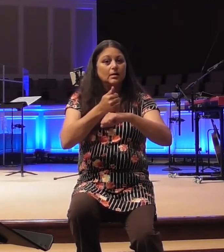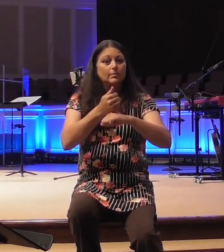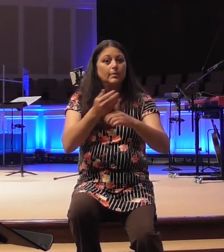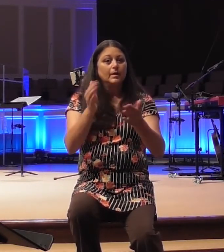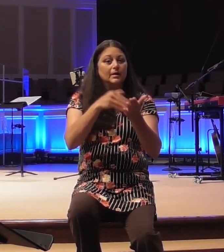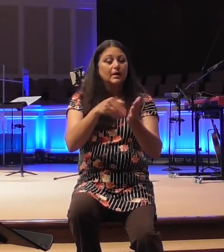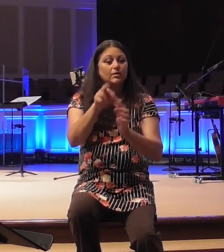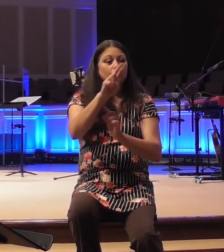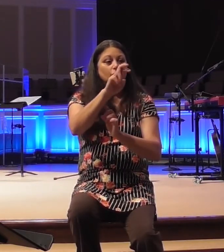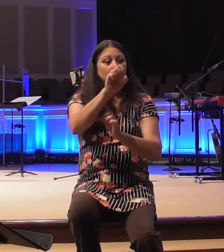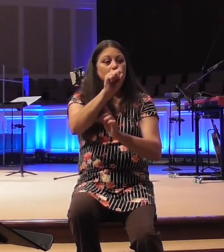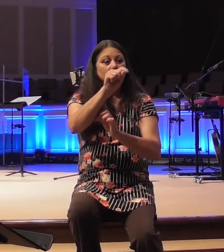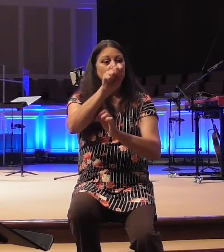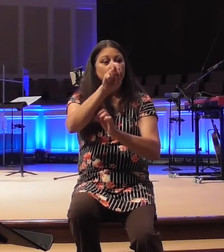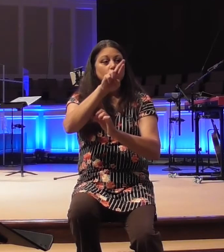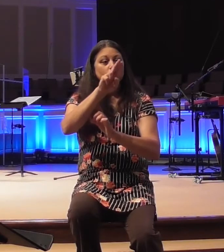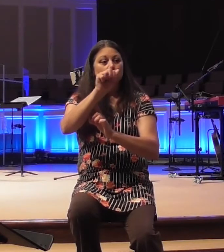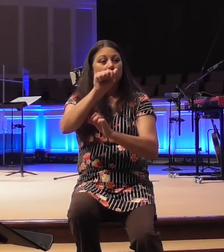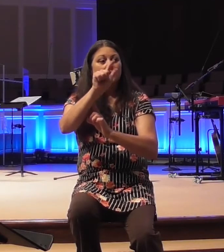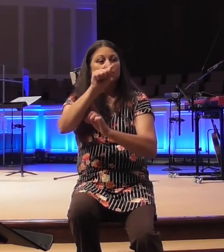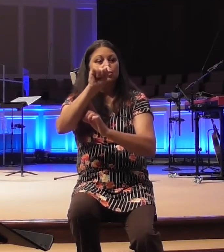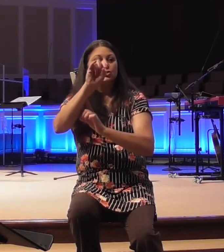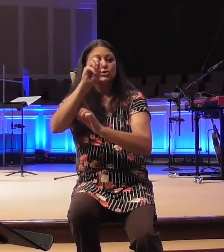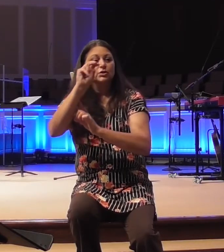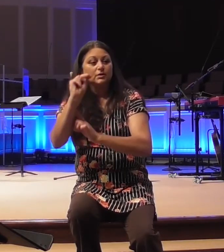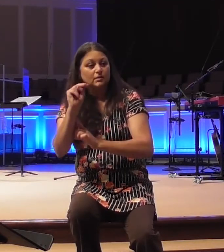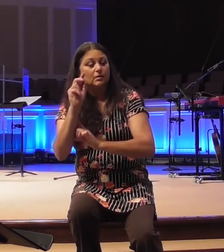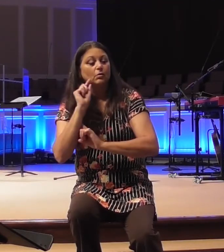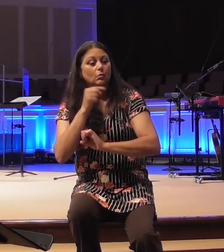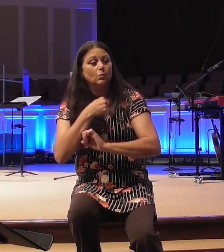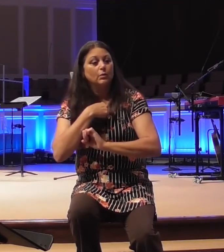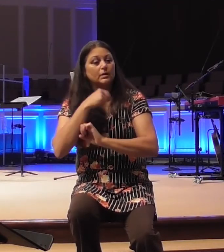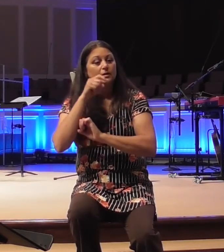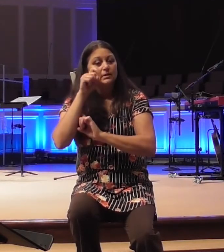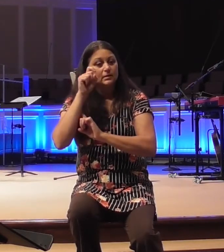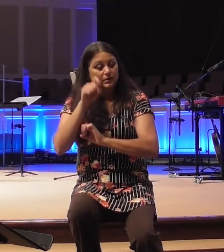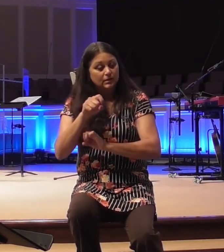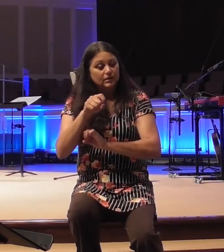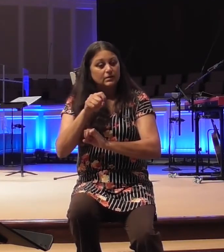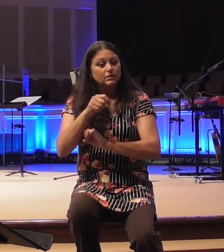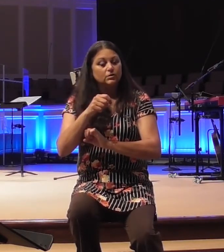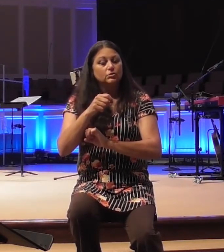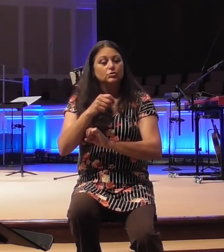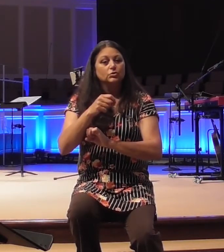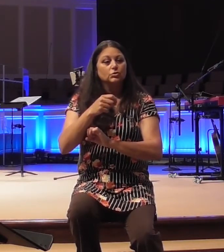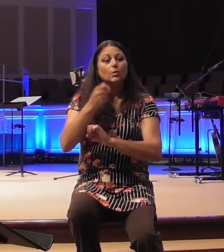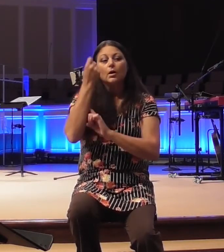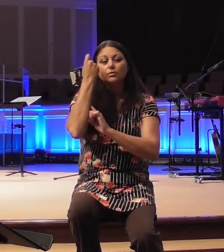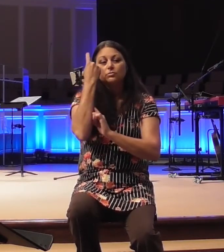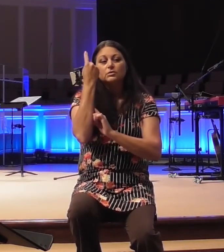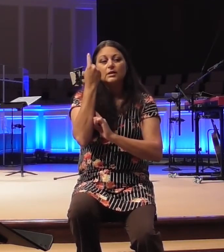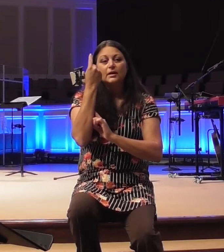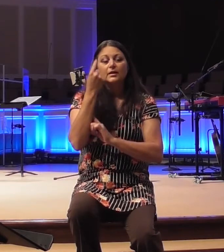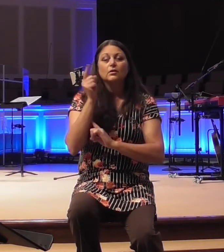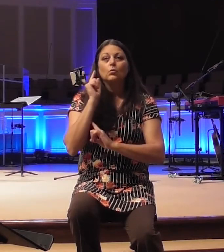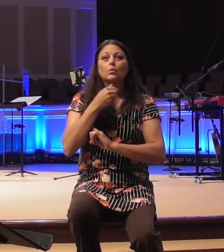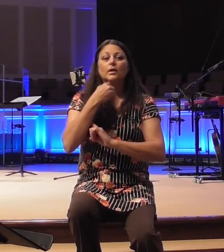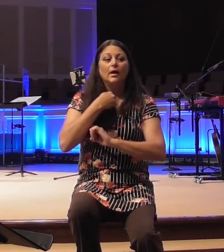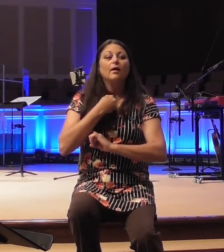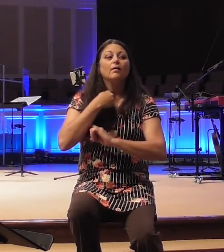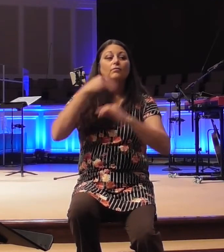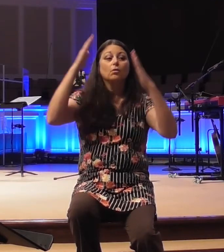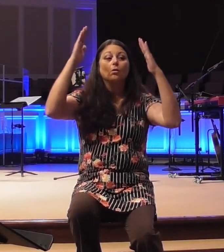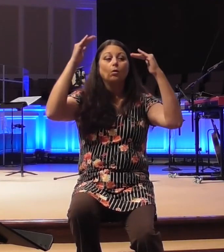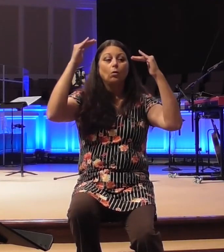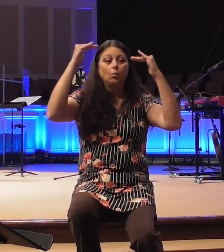Christ alone there is hope. And so we put it at the very center, just as the people of